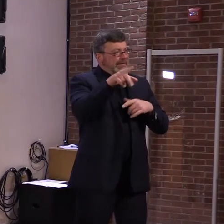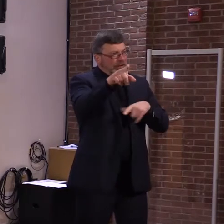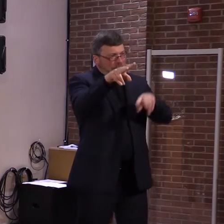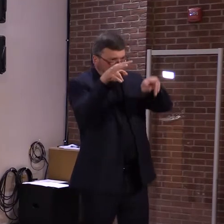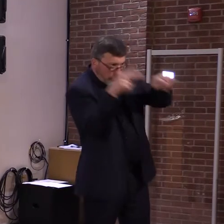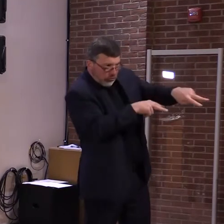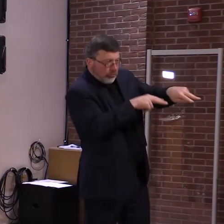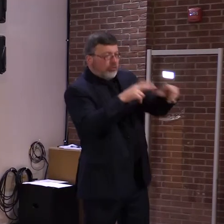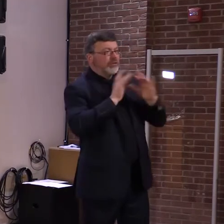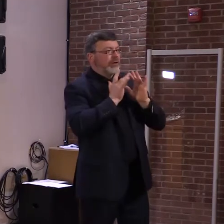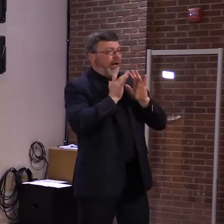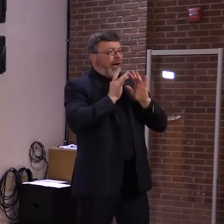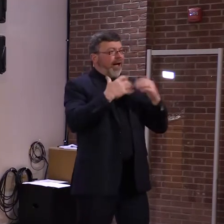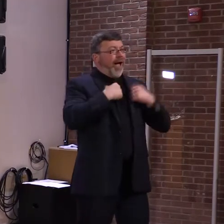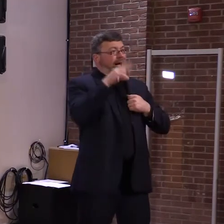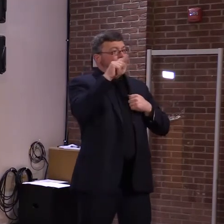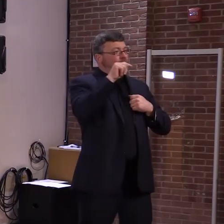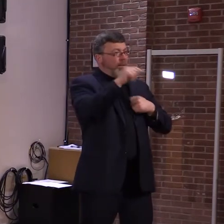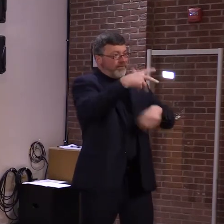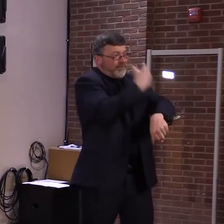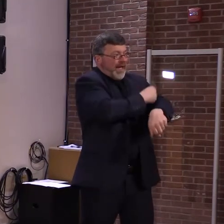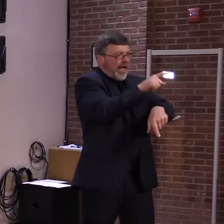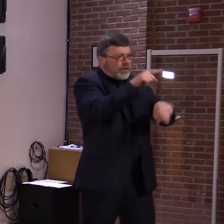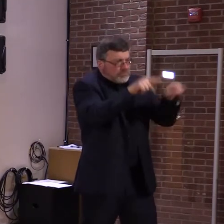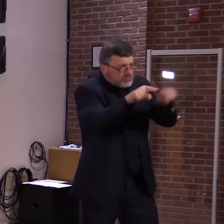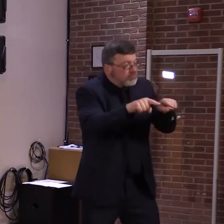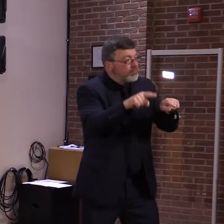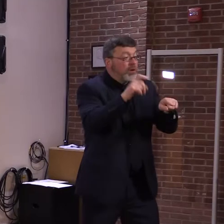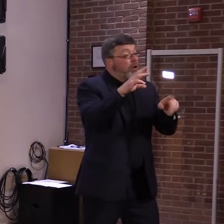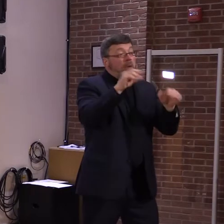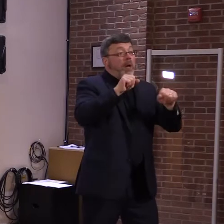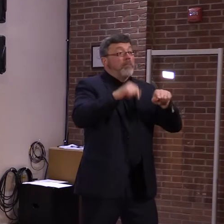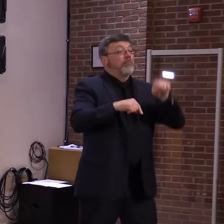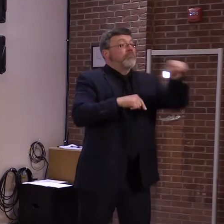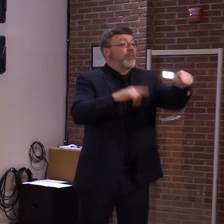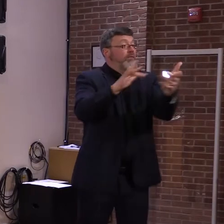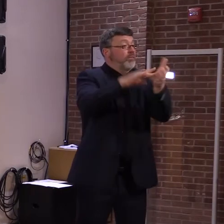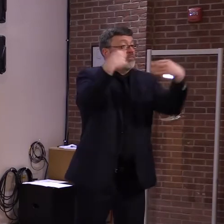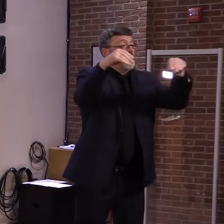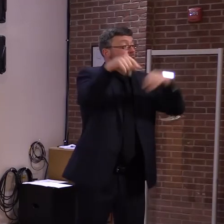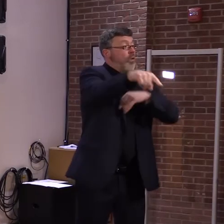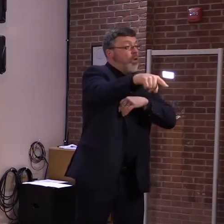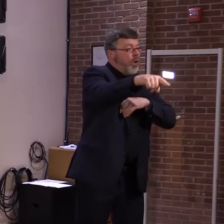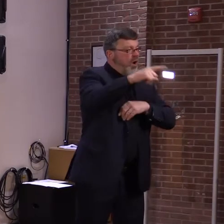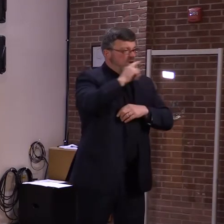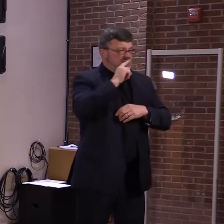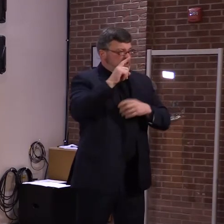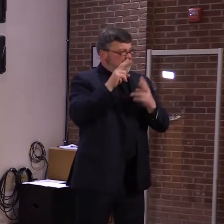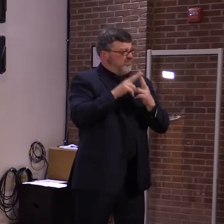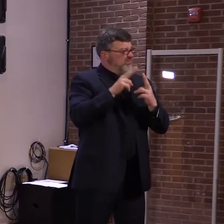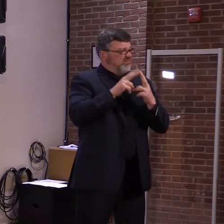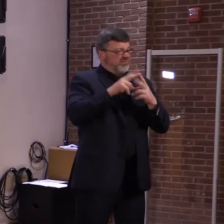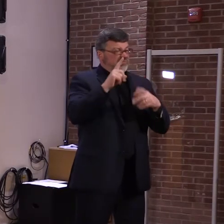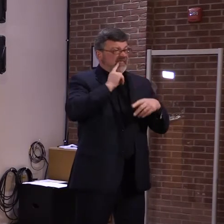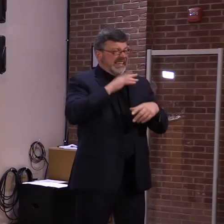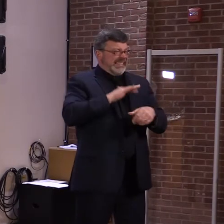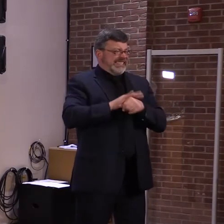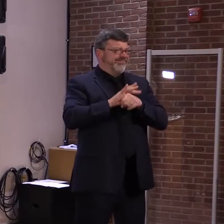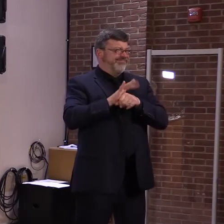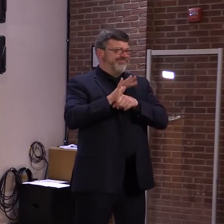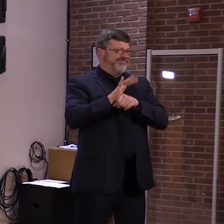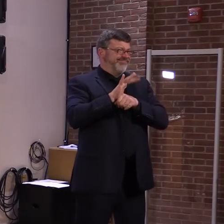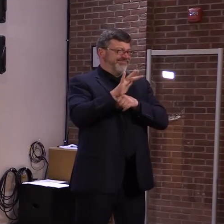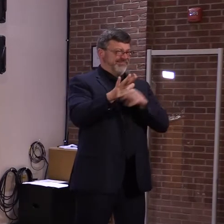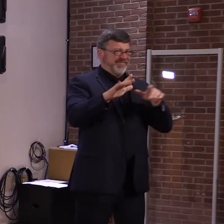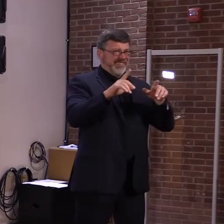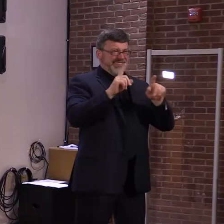plenty of opportunities in this state to get vaccinated. In terms of overall progress, as of this morning,